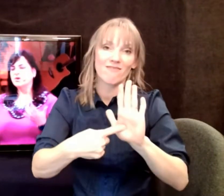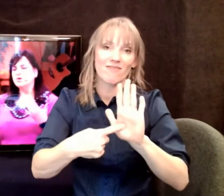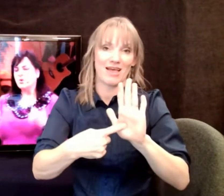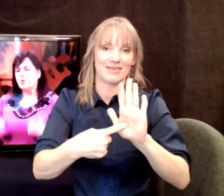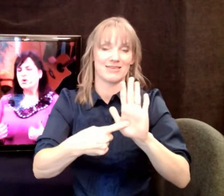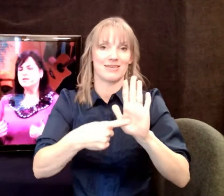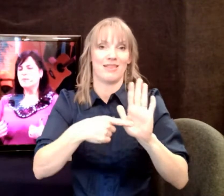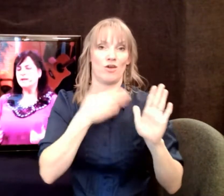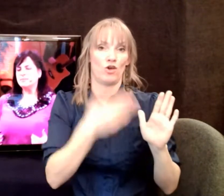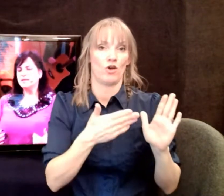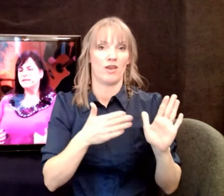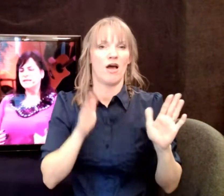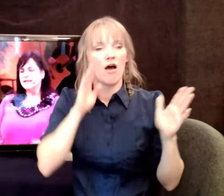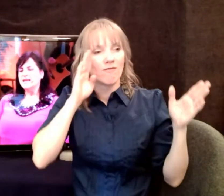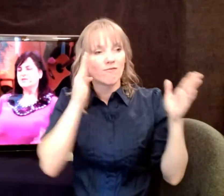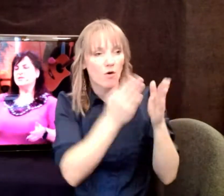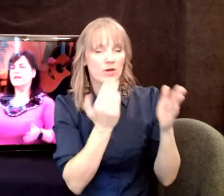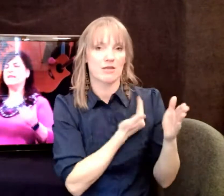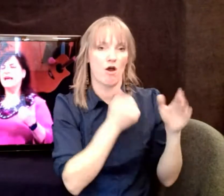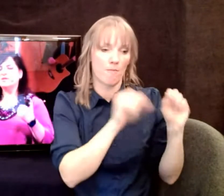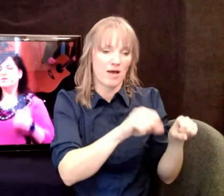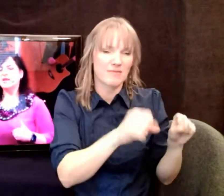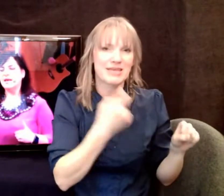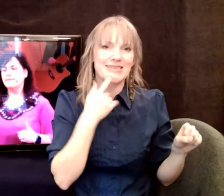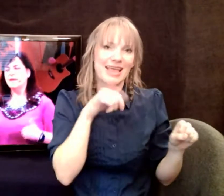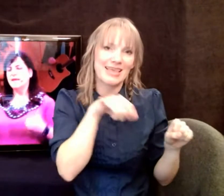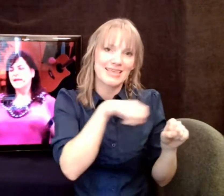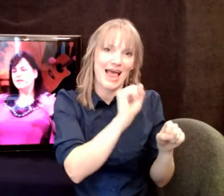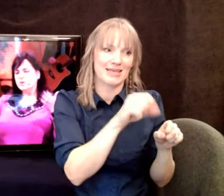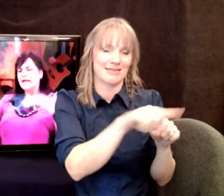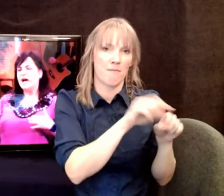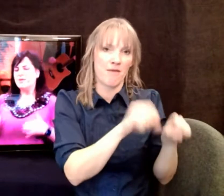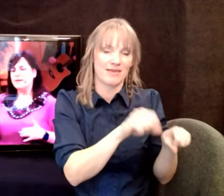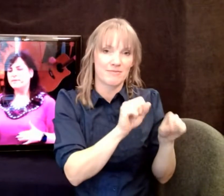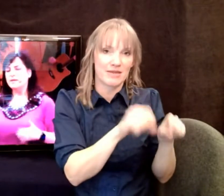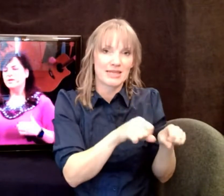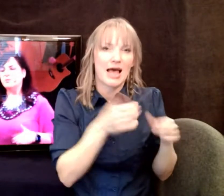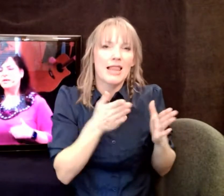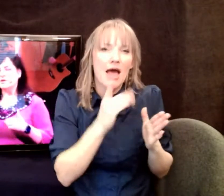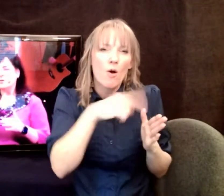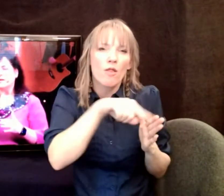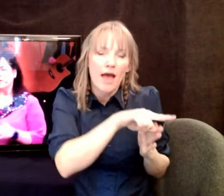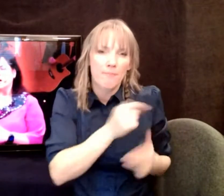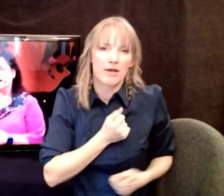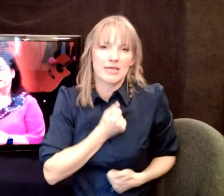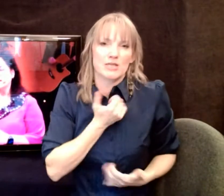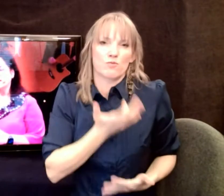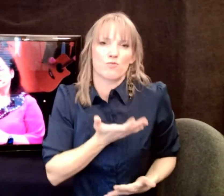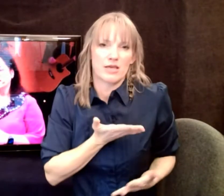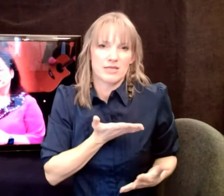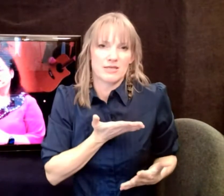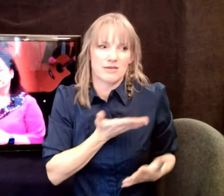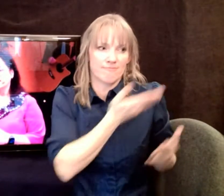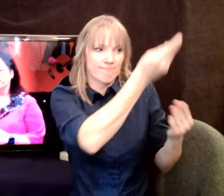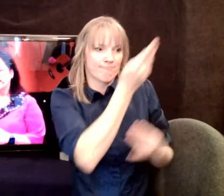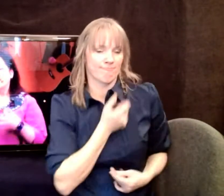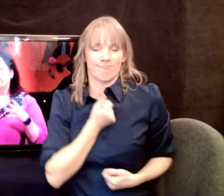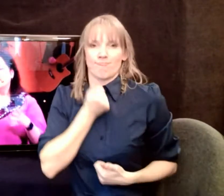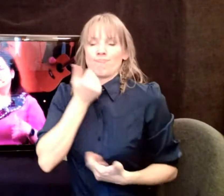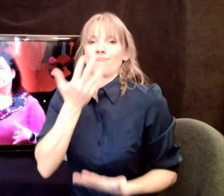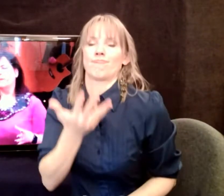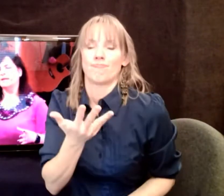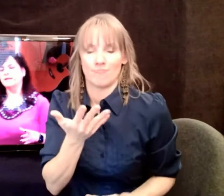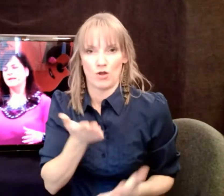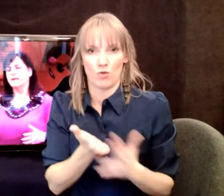turn towards our possibilities, to say yes to them, and to allow them to be expressed through us.